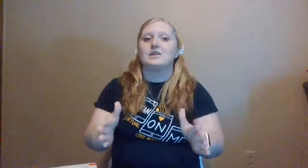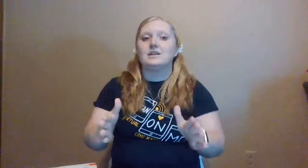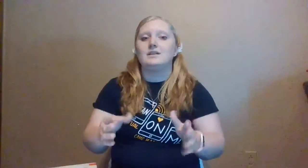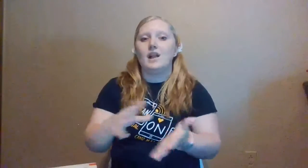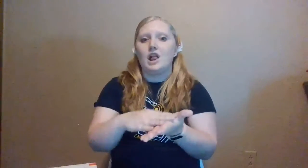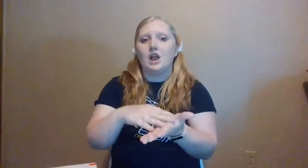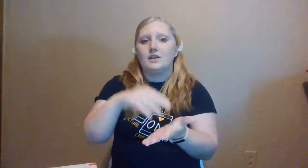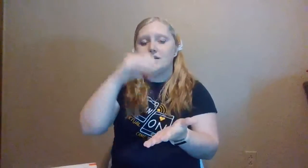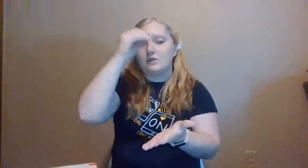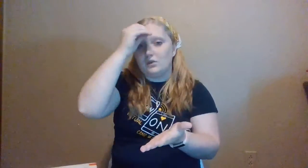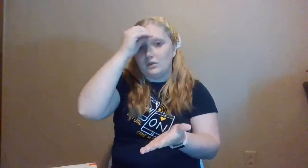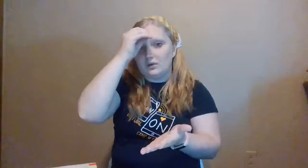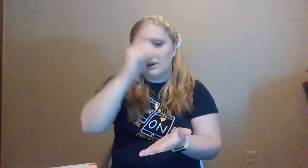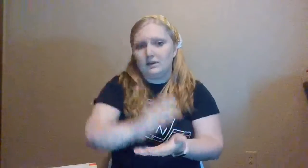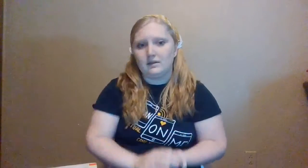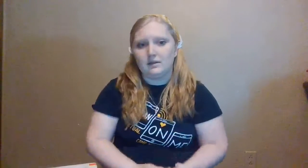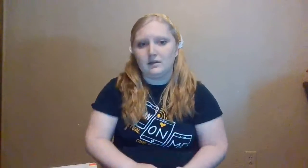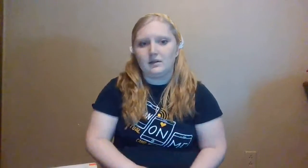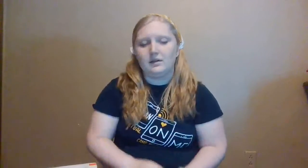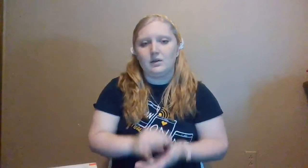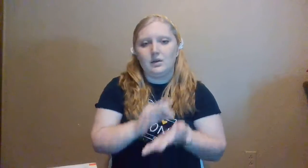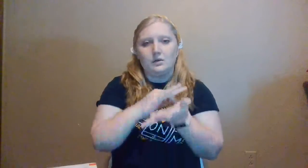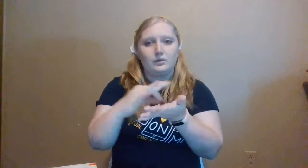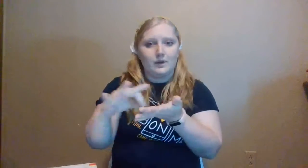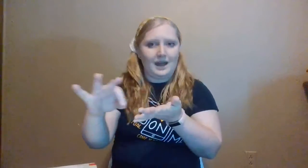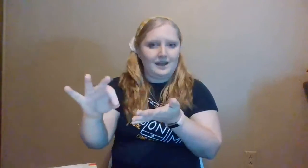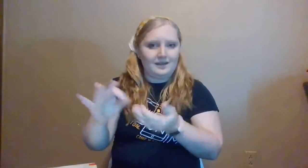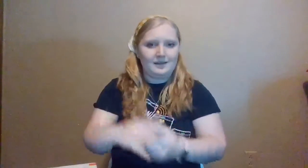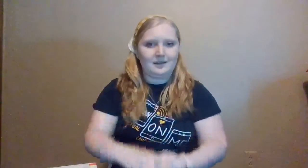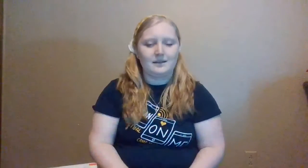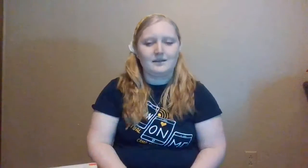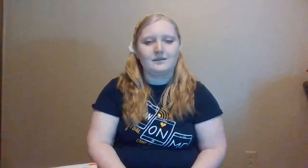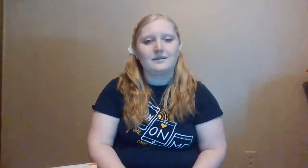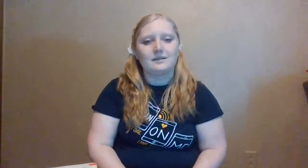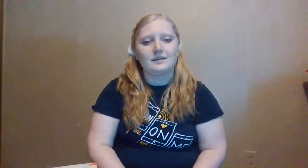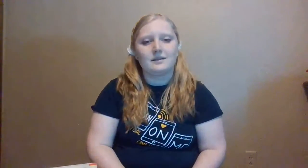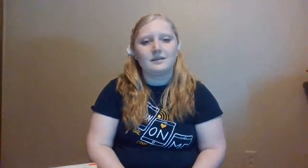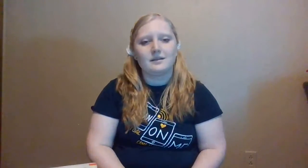teacher, student, right,